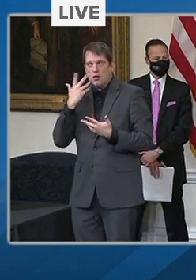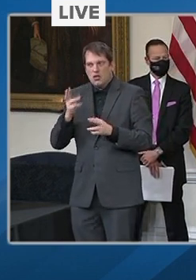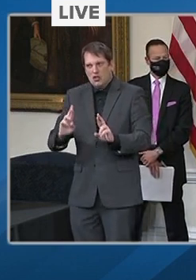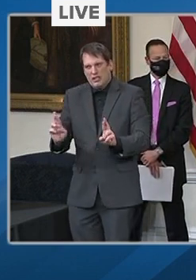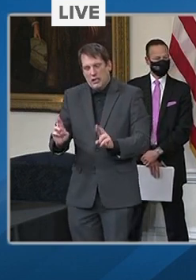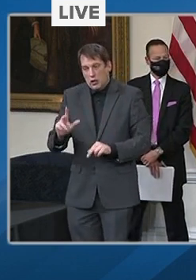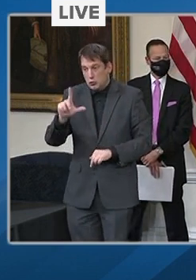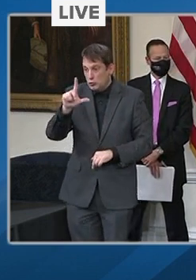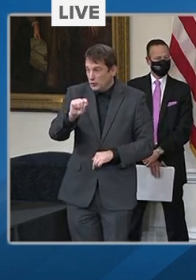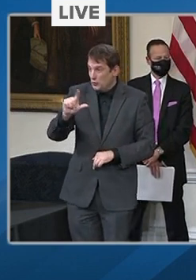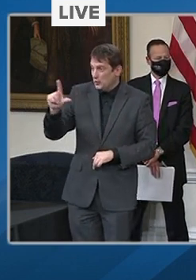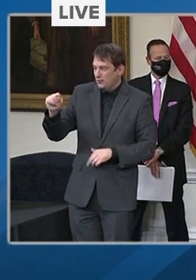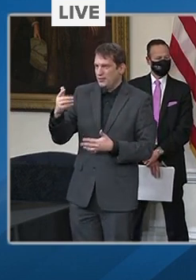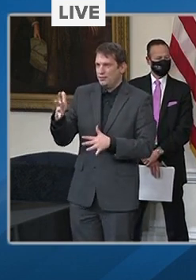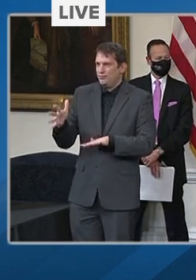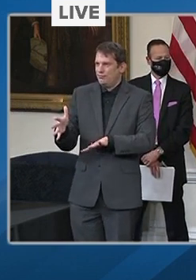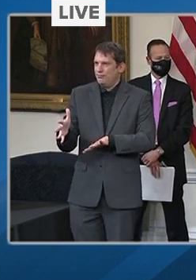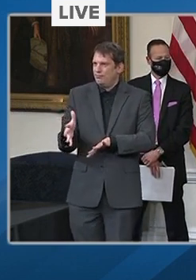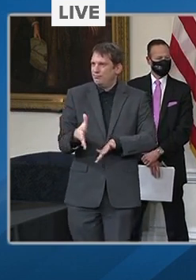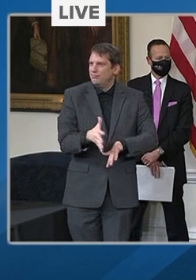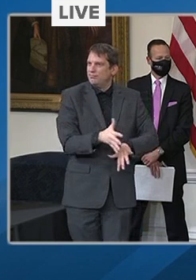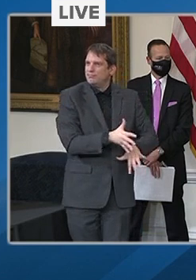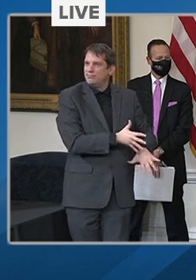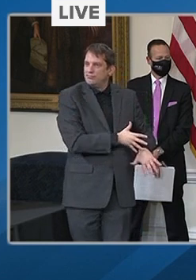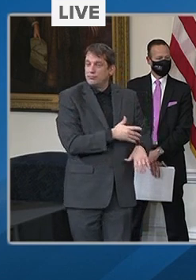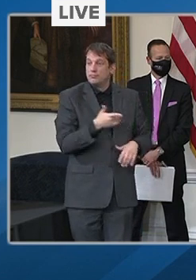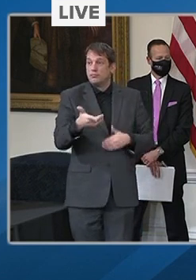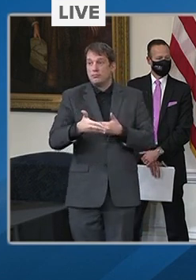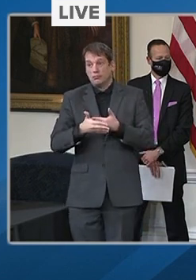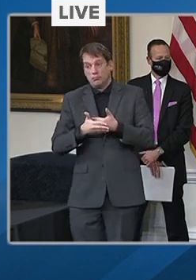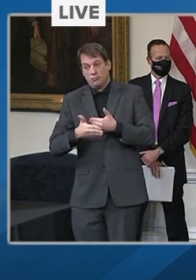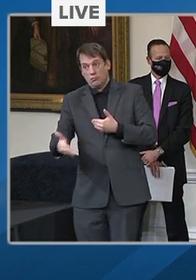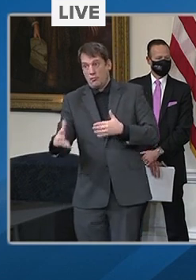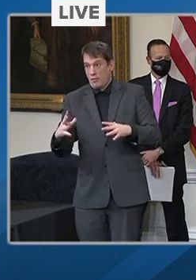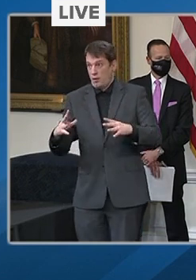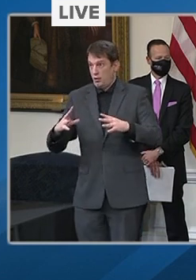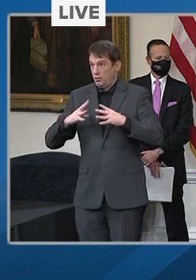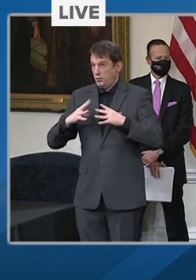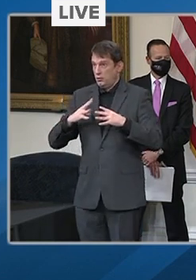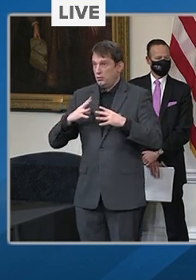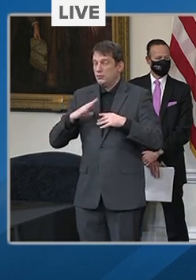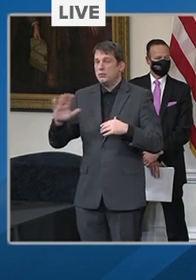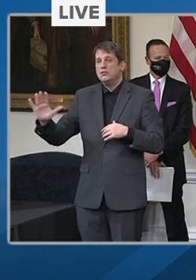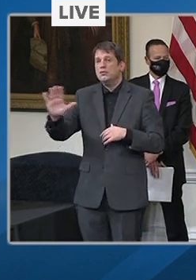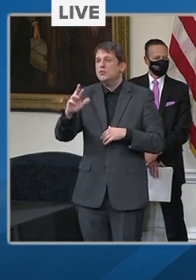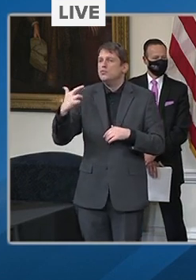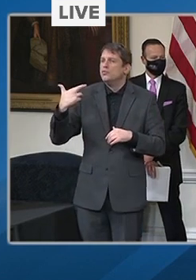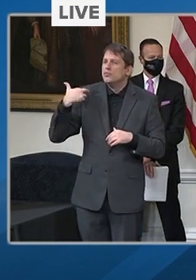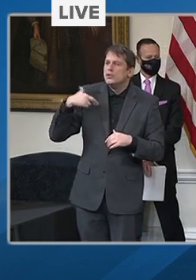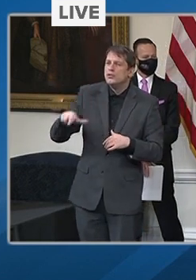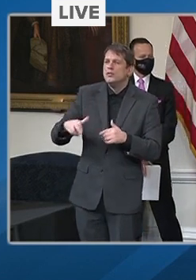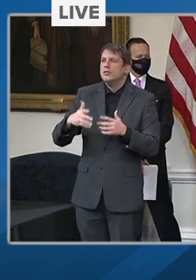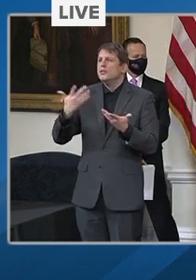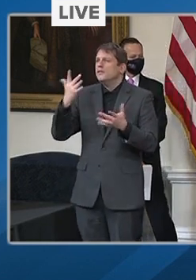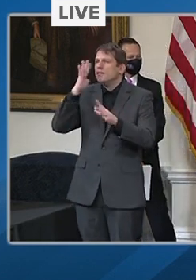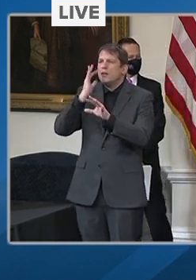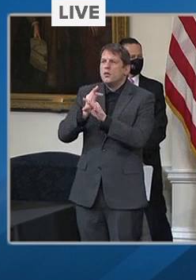But during this holiday season, regardless of your faith, let's all